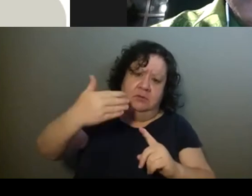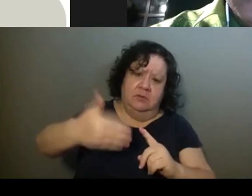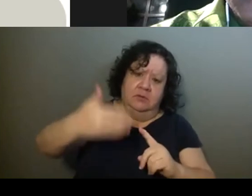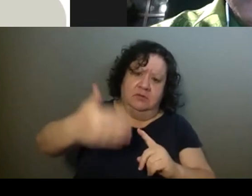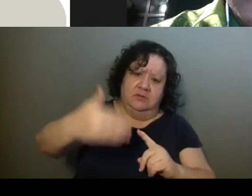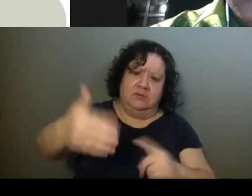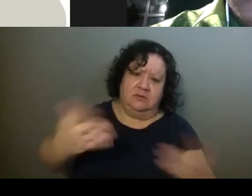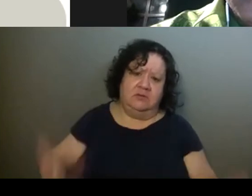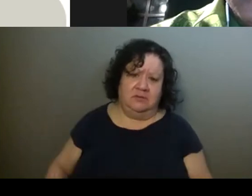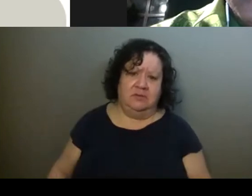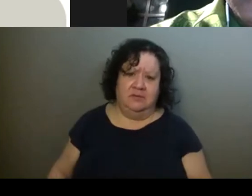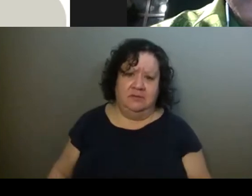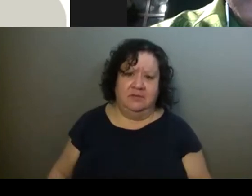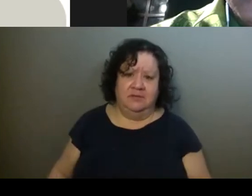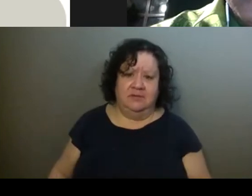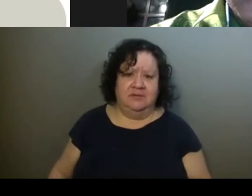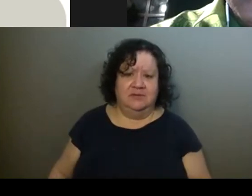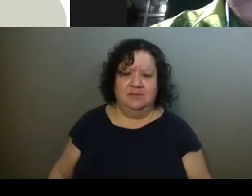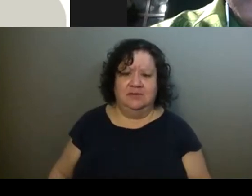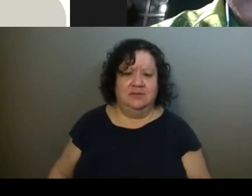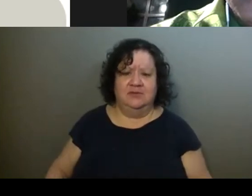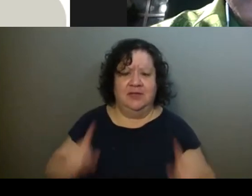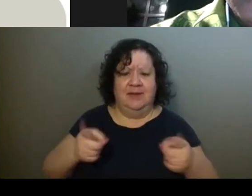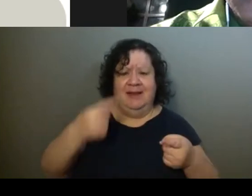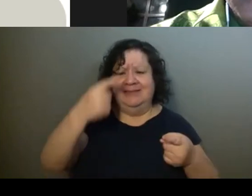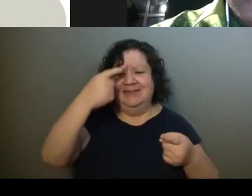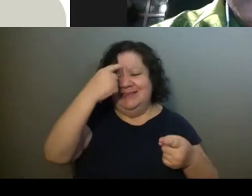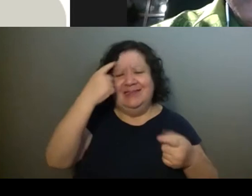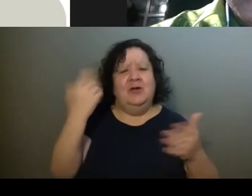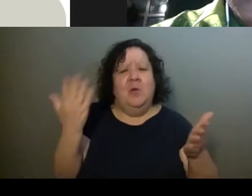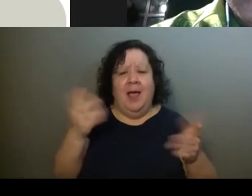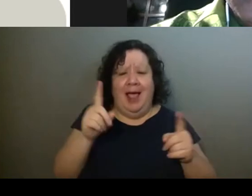with the barriers. That thing should be addressed while